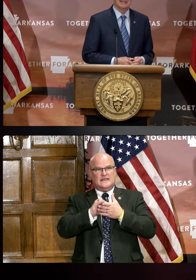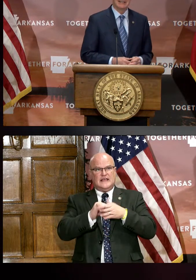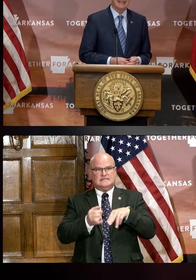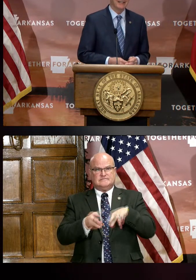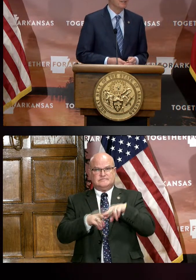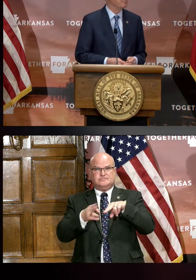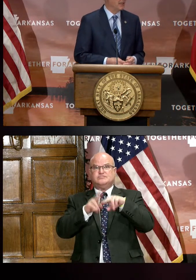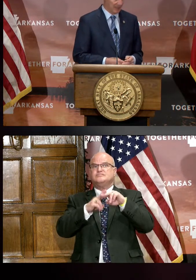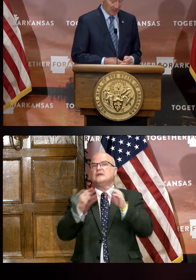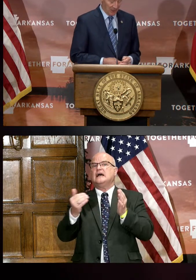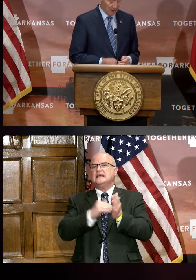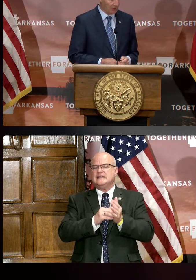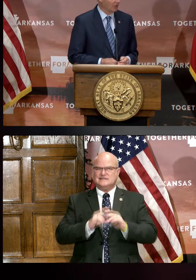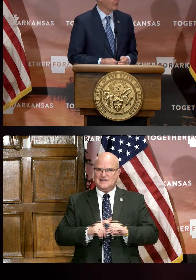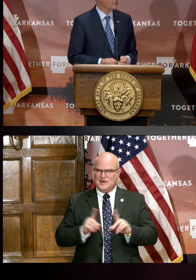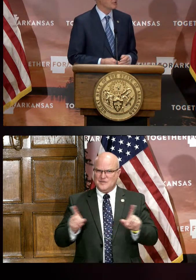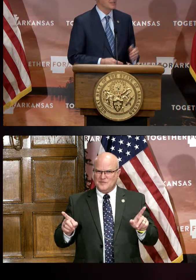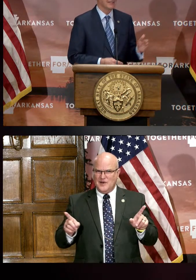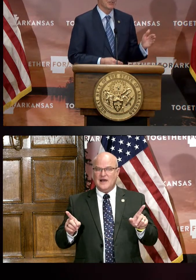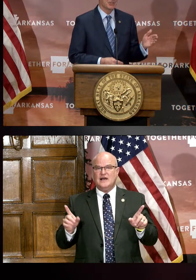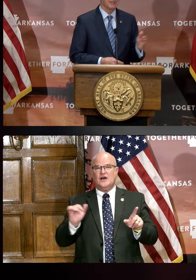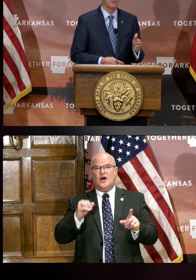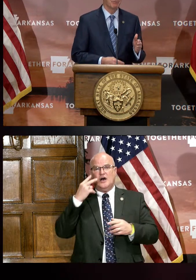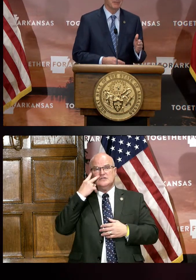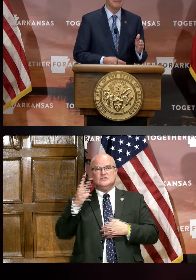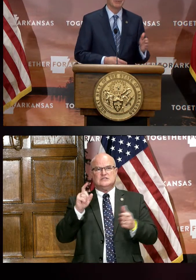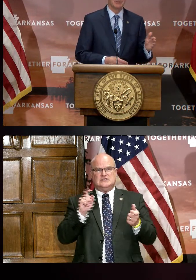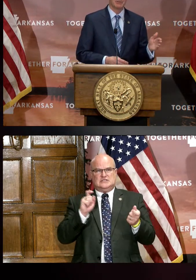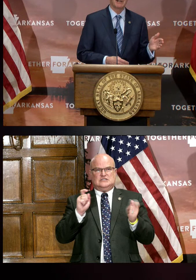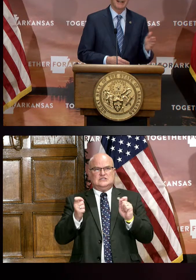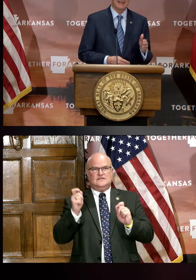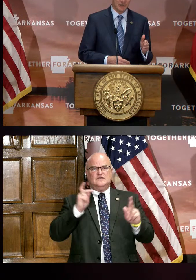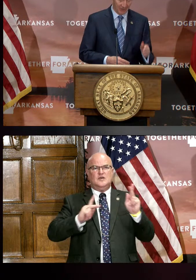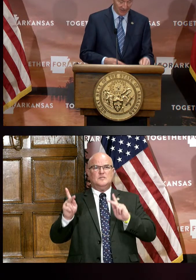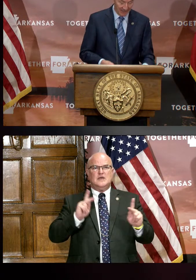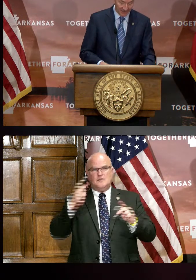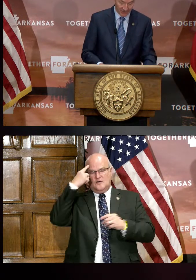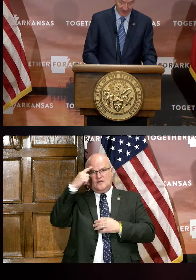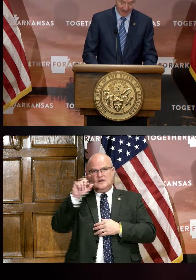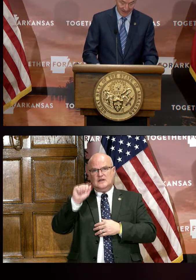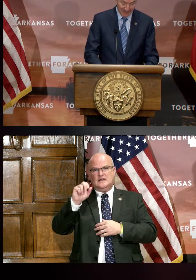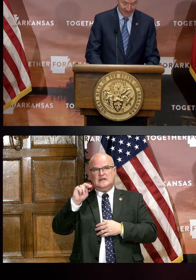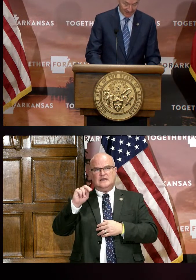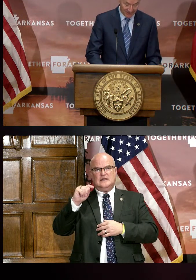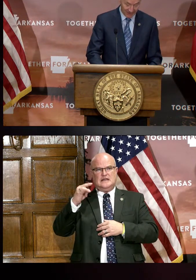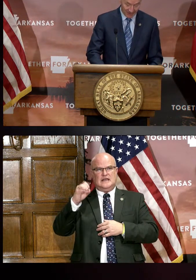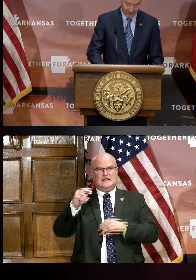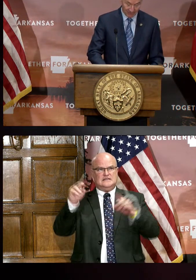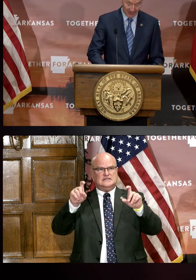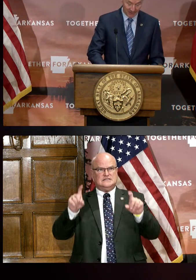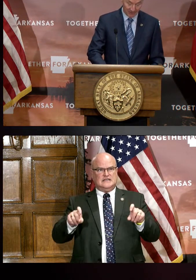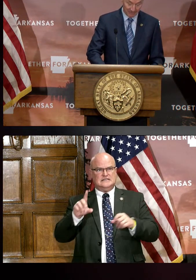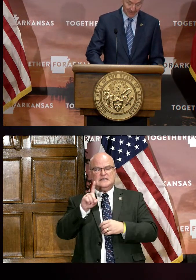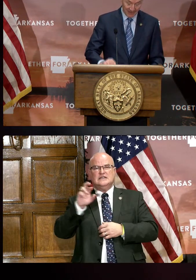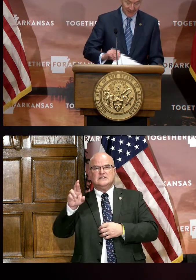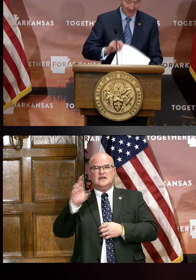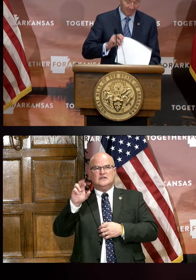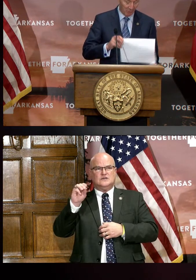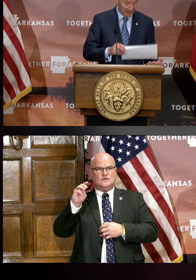up again, but you can also see a shift of people to our antigen test. As Dr.